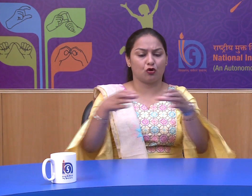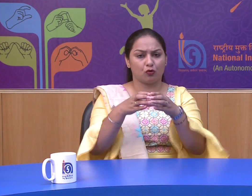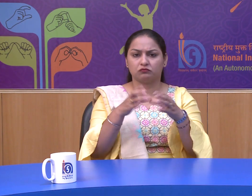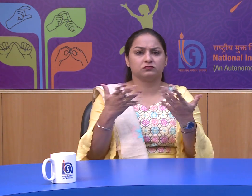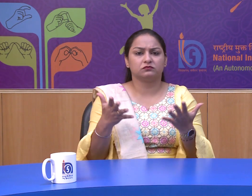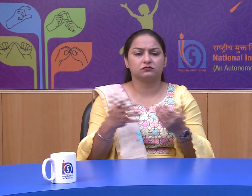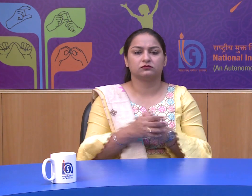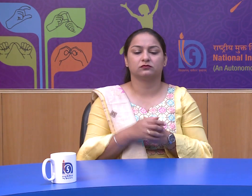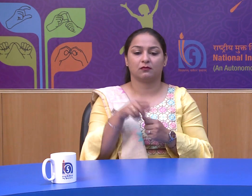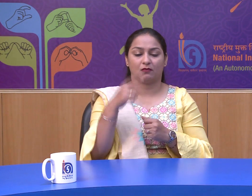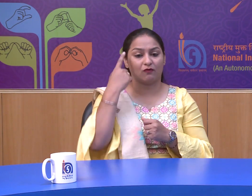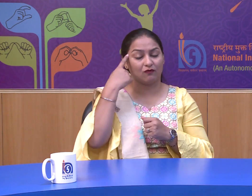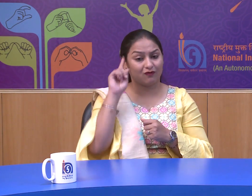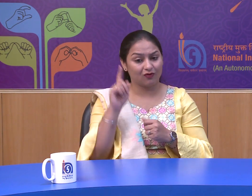The Achaemenid